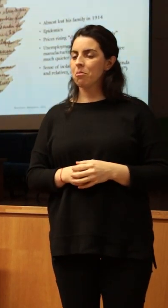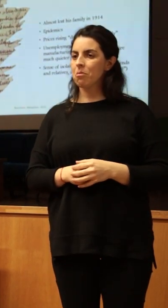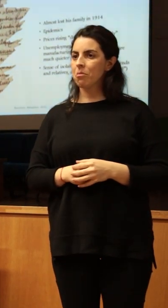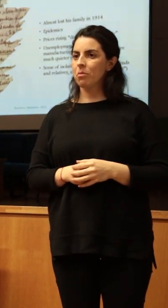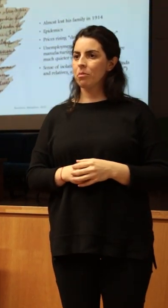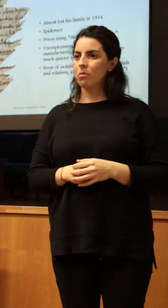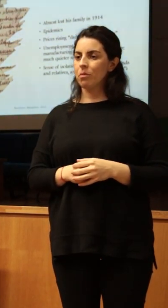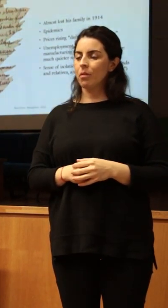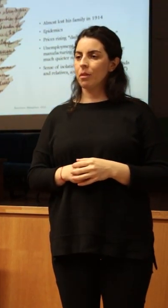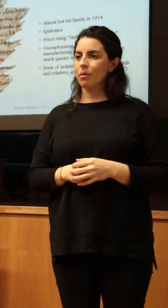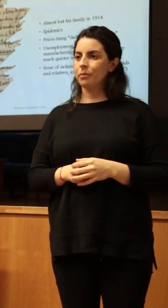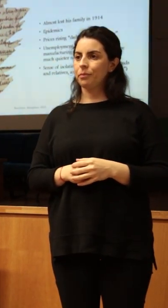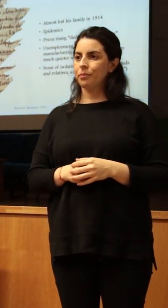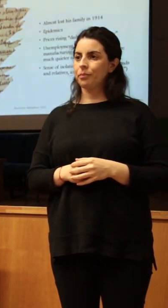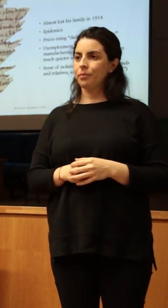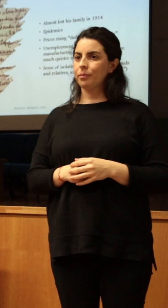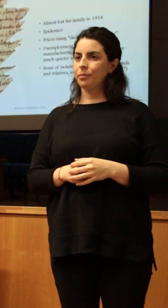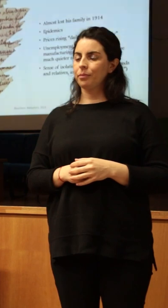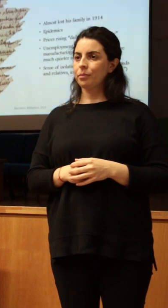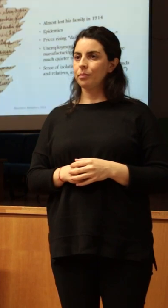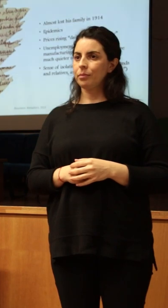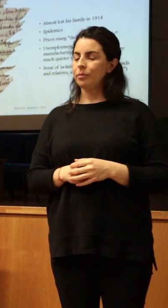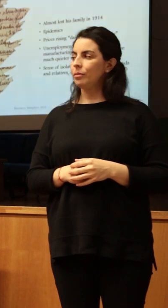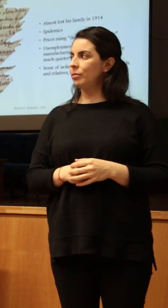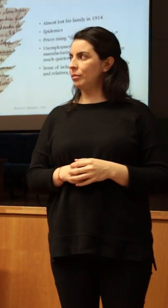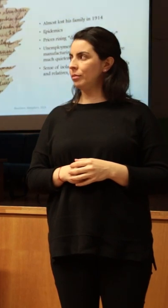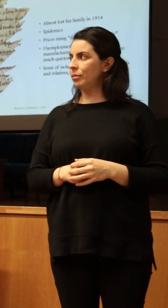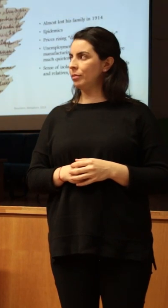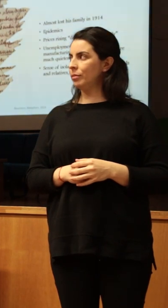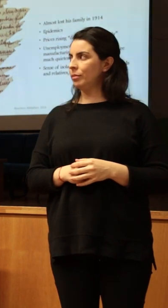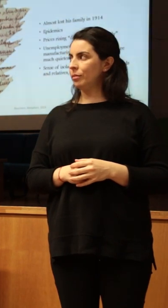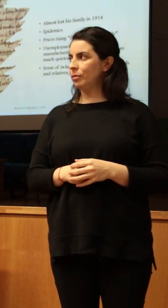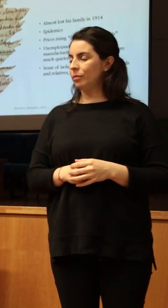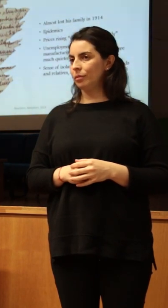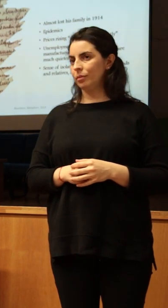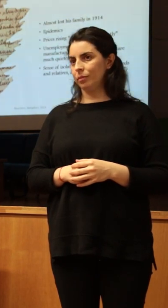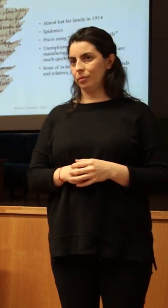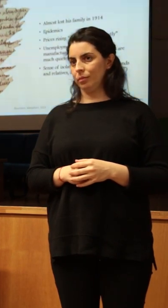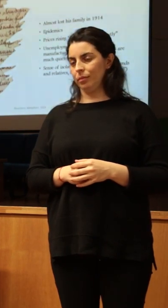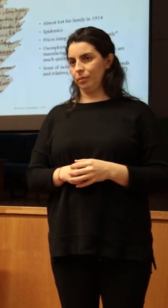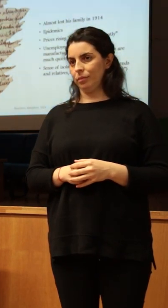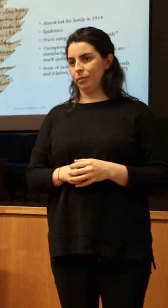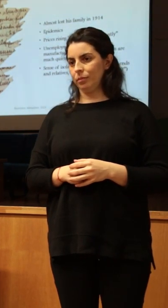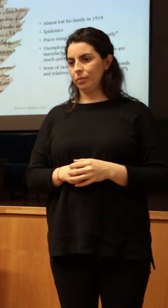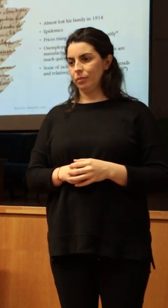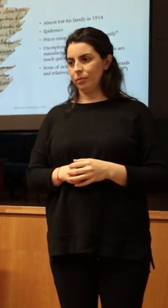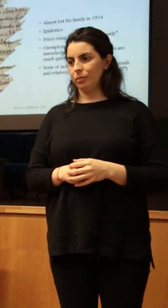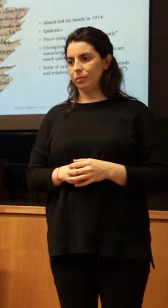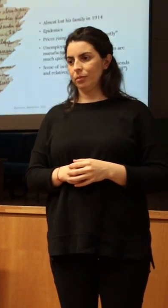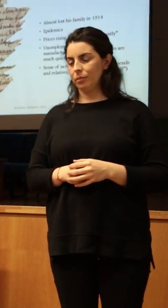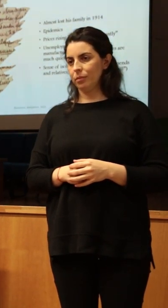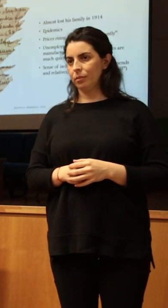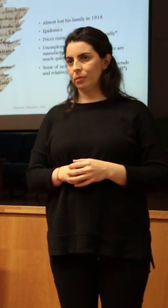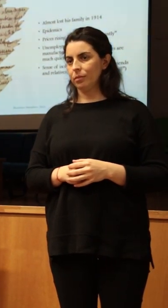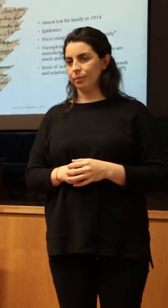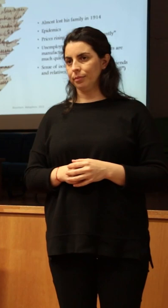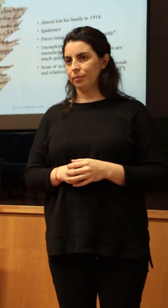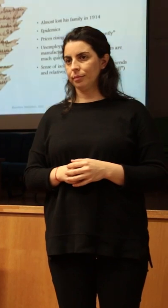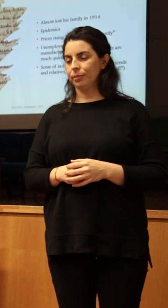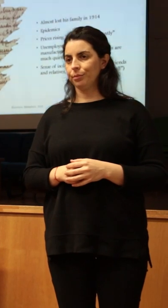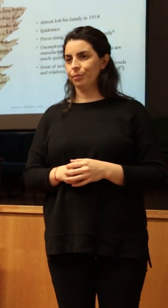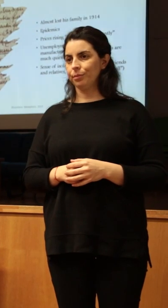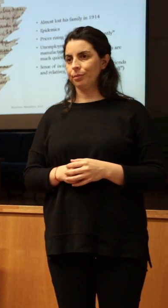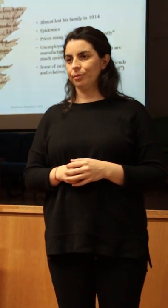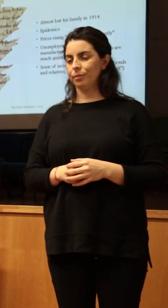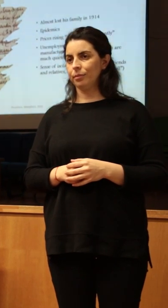left side. This is the letters that his wife's parents, his parents-in-law, were writing to